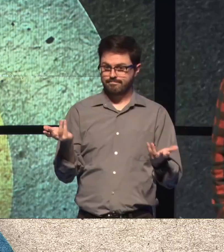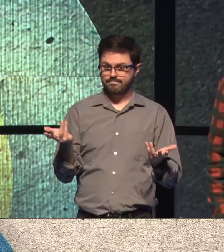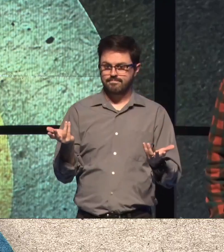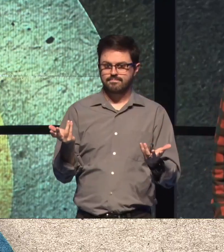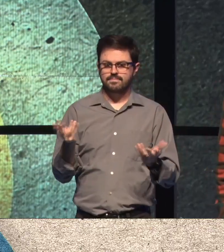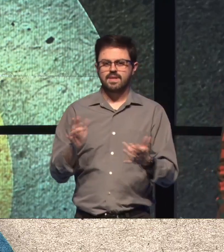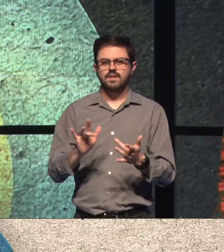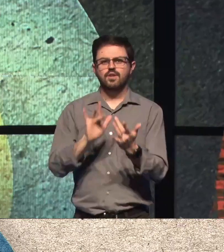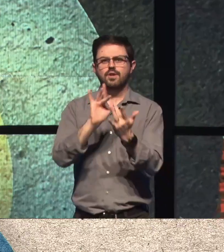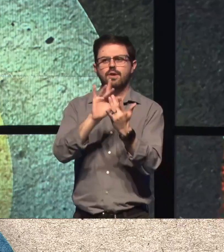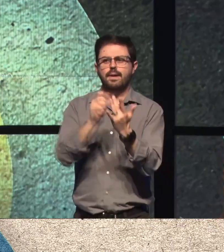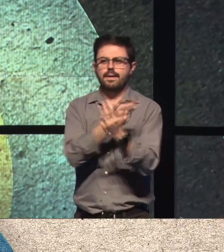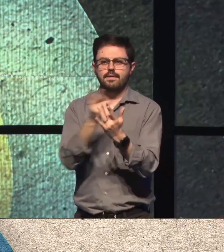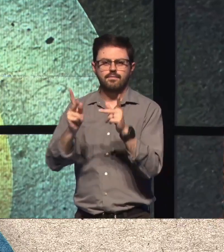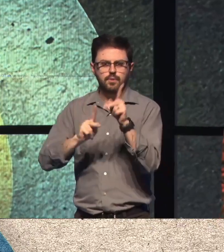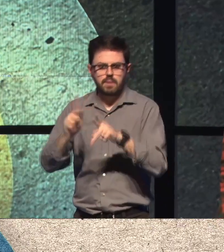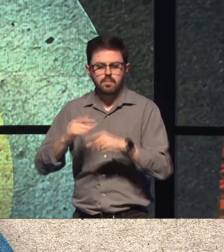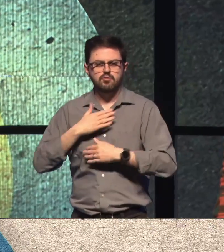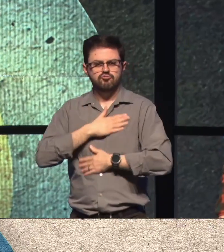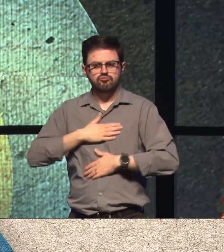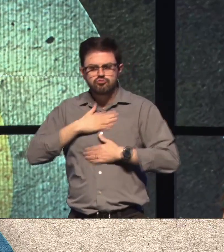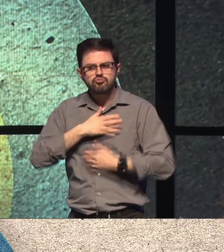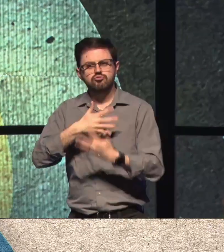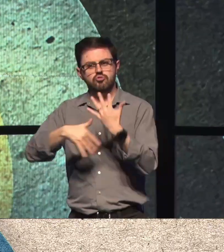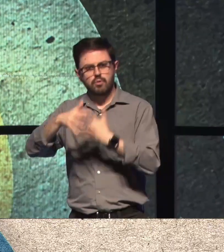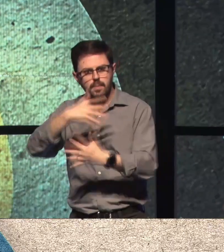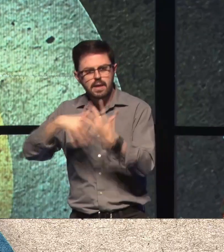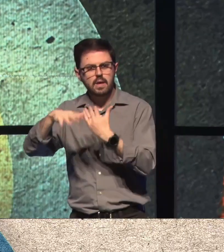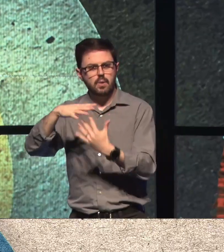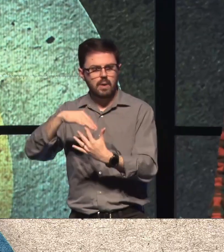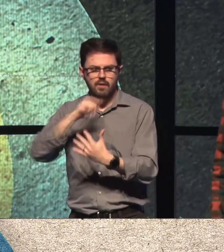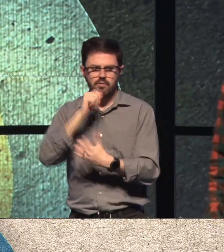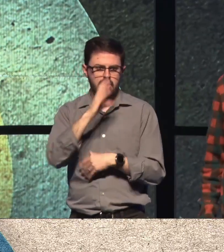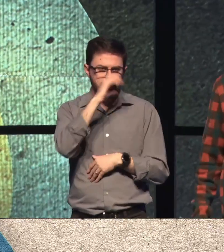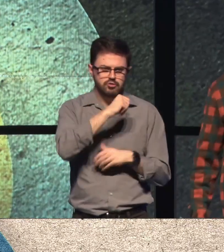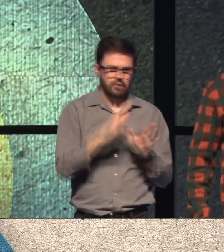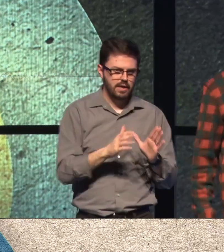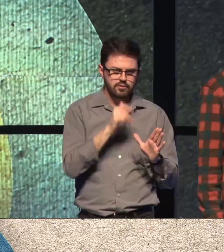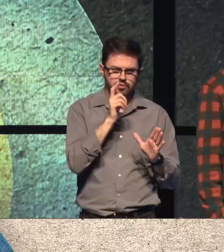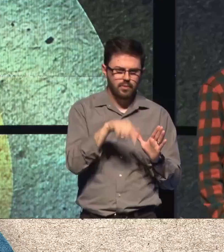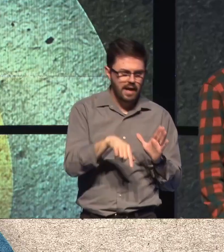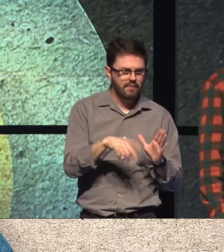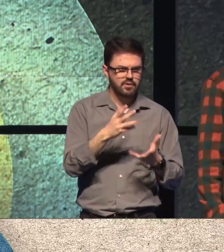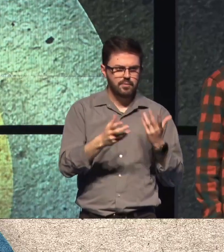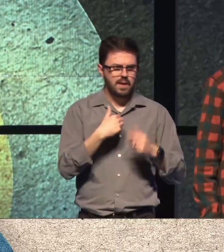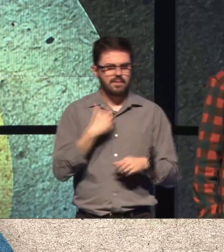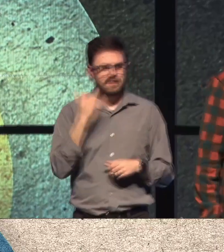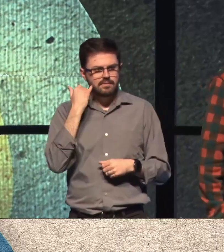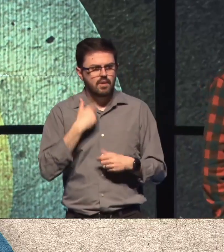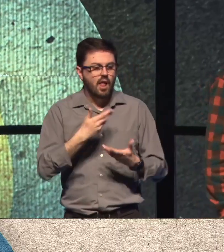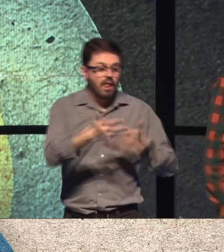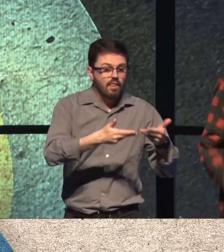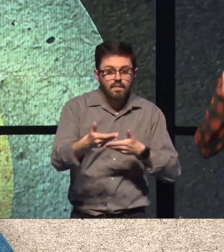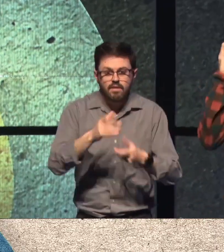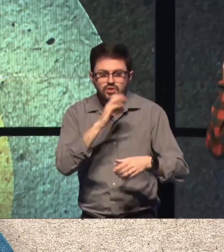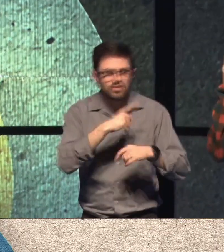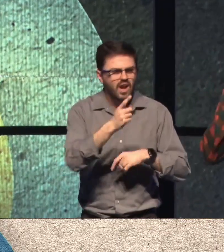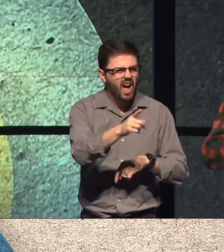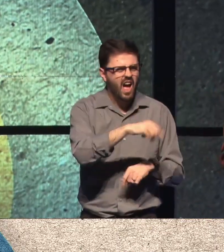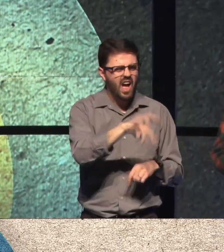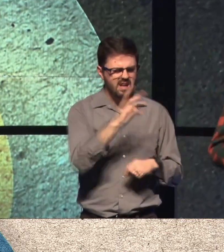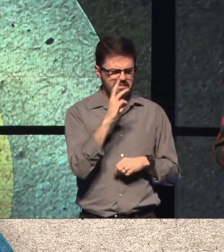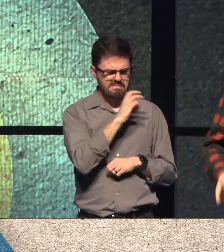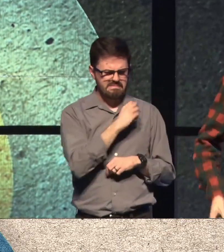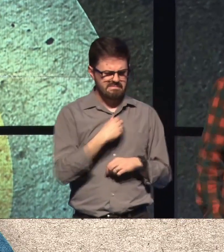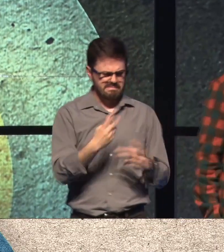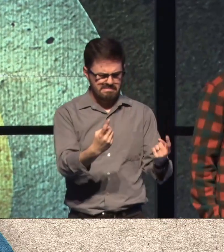to 4 or 5 people that you enjoy being around as opposed to 4 or 5 strangers that might be all weird that show up at your house and you do it because you're supposed to do it, and we call it small groups and